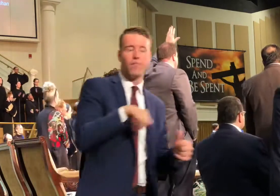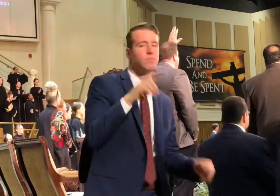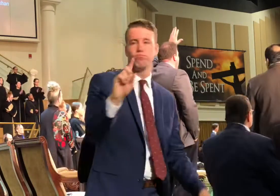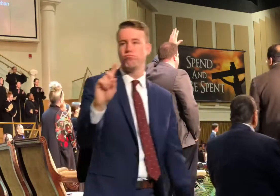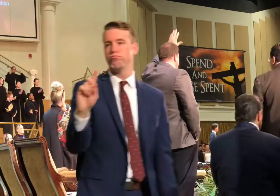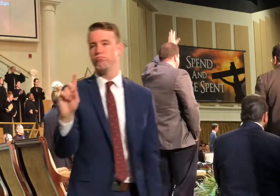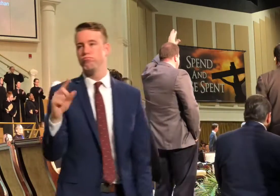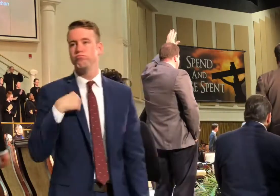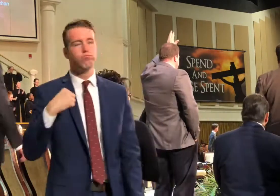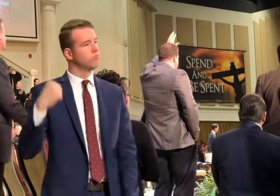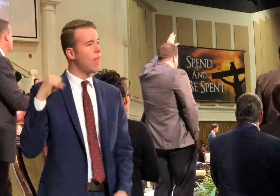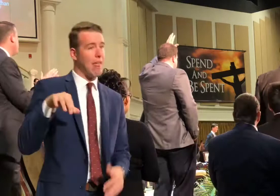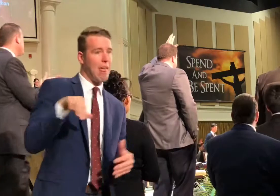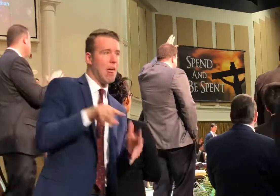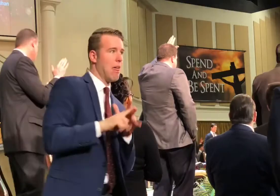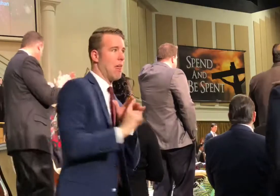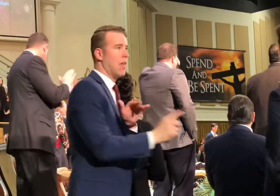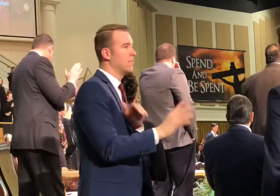We're not going anywhere.